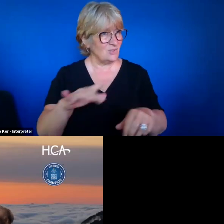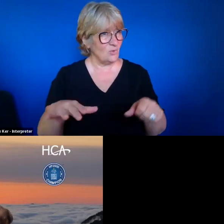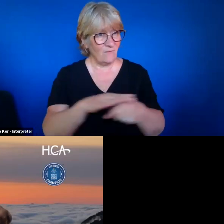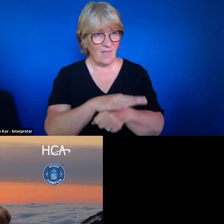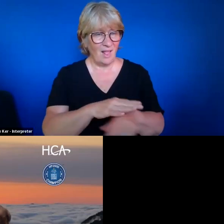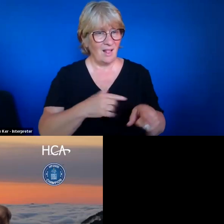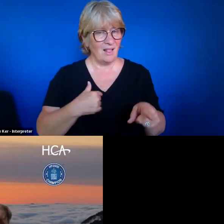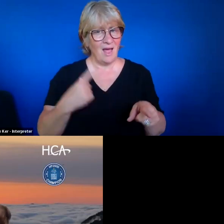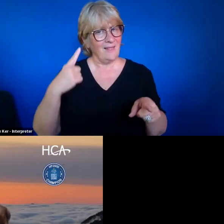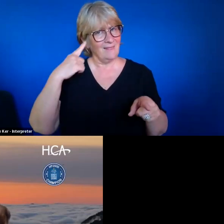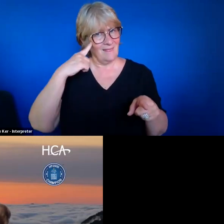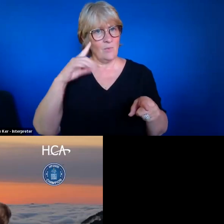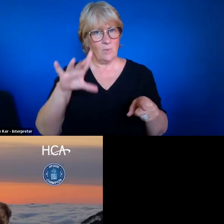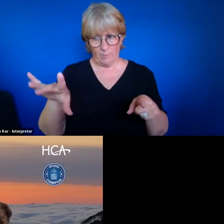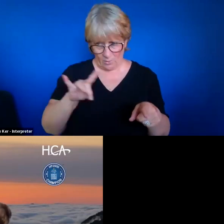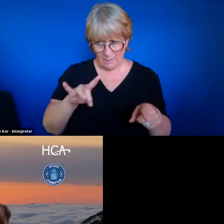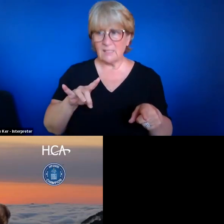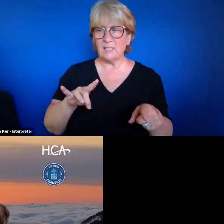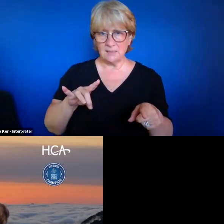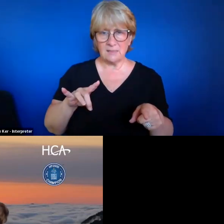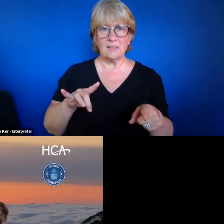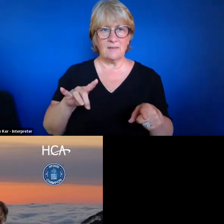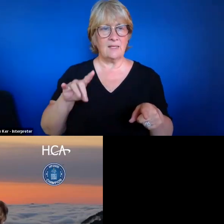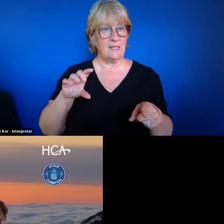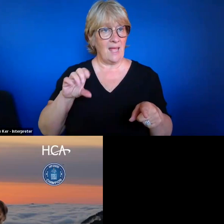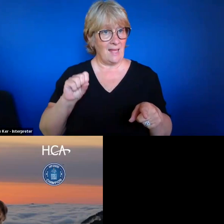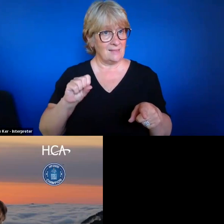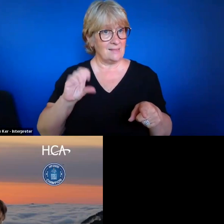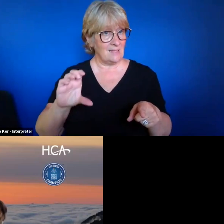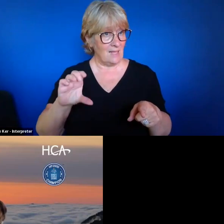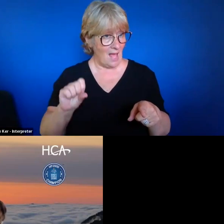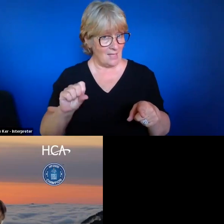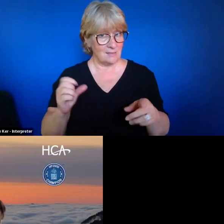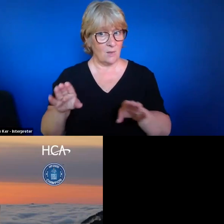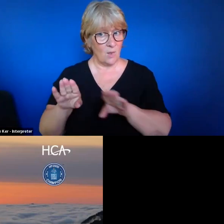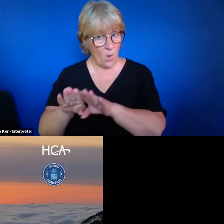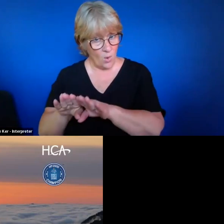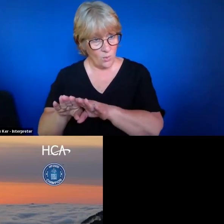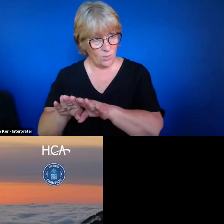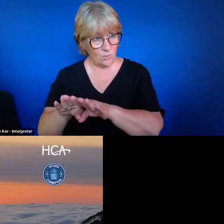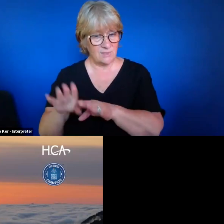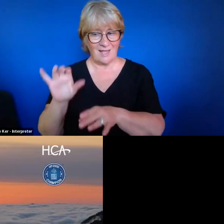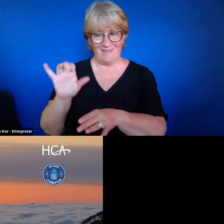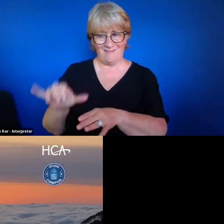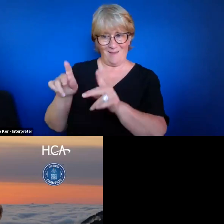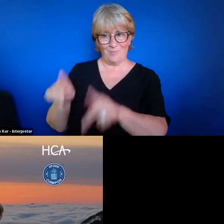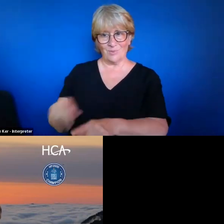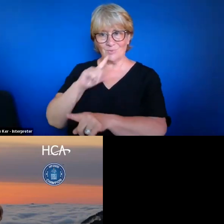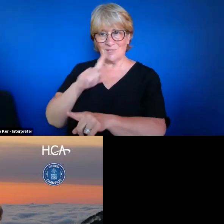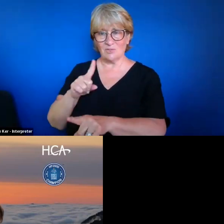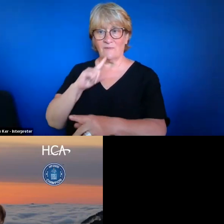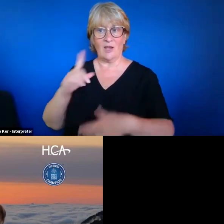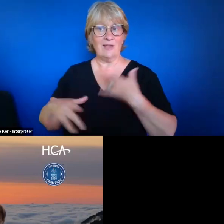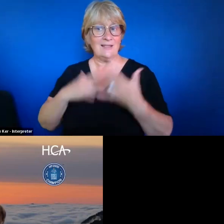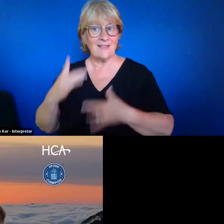think we appointed and then SCS closed, and that person was actually very excited